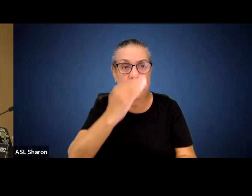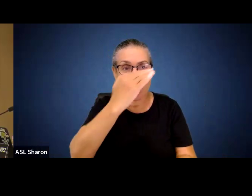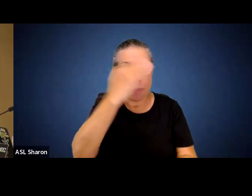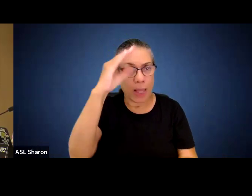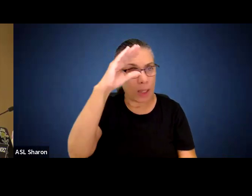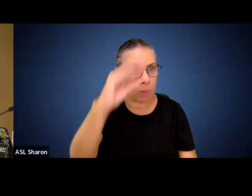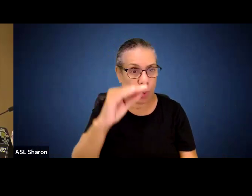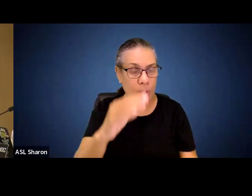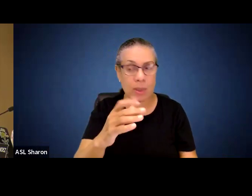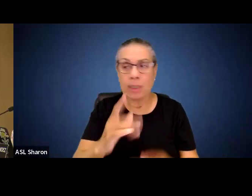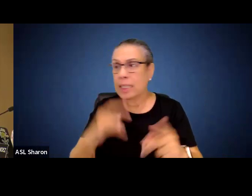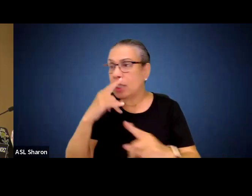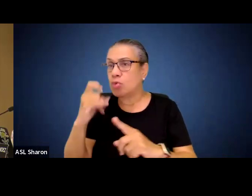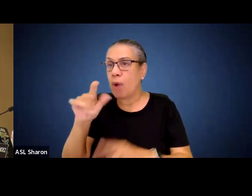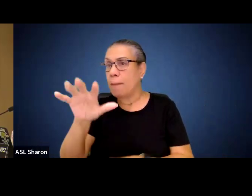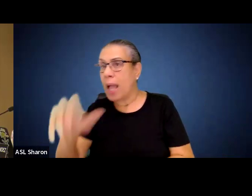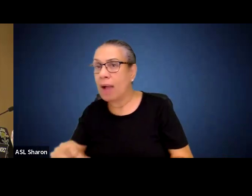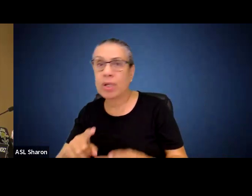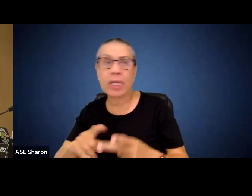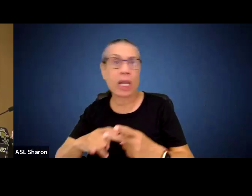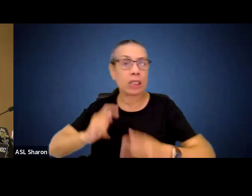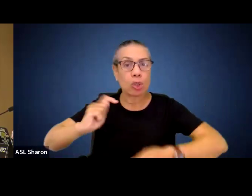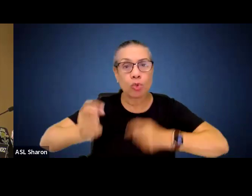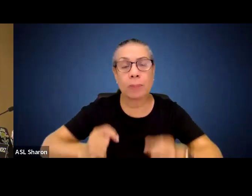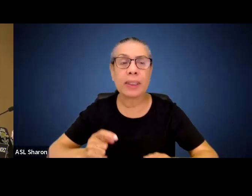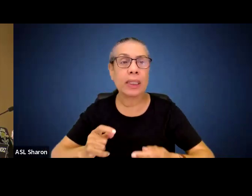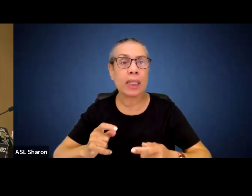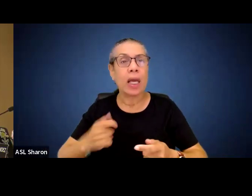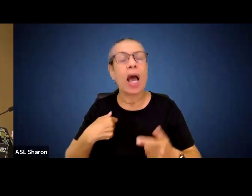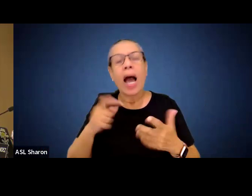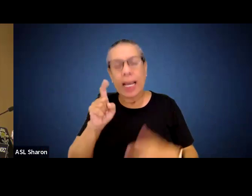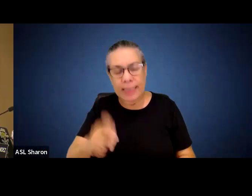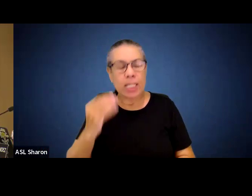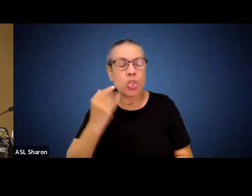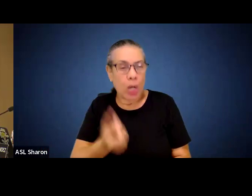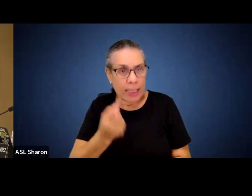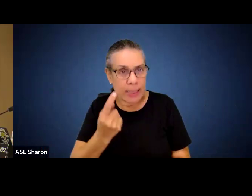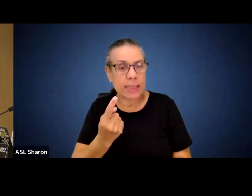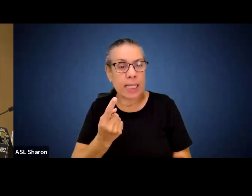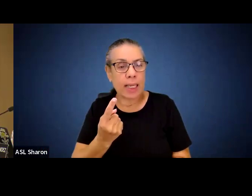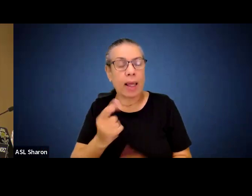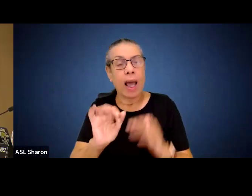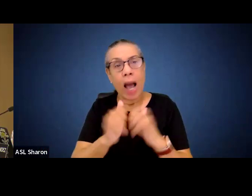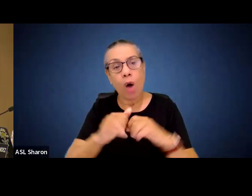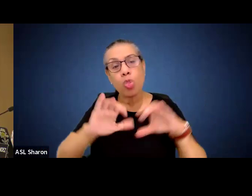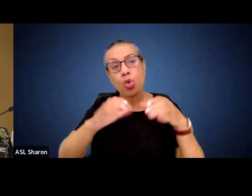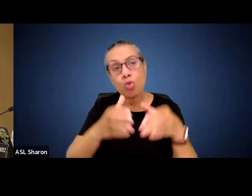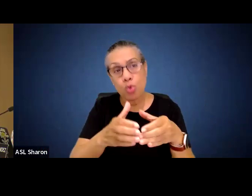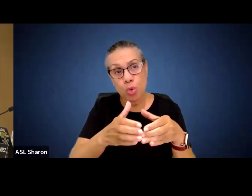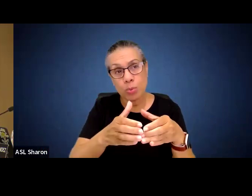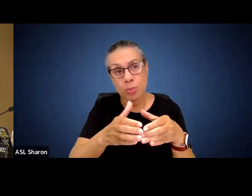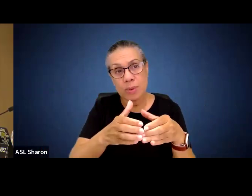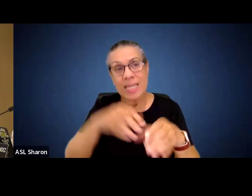Mm. students from Africa, students from the Caribbean, all kinds of things. We really need to understand how the groups within the